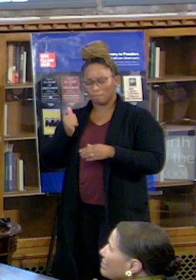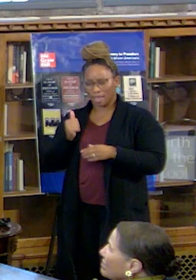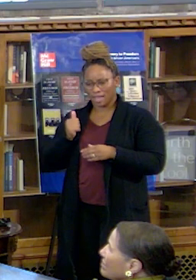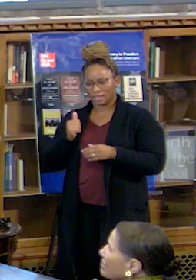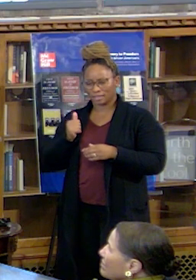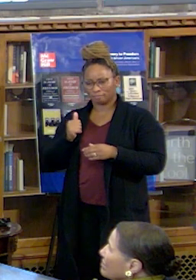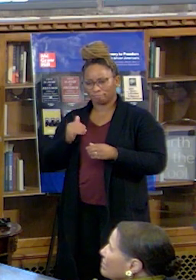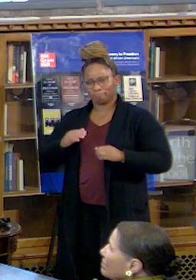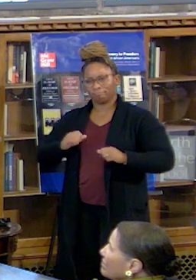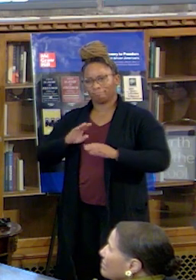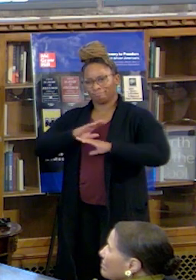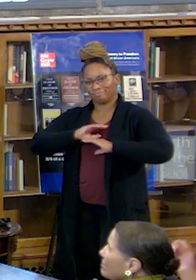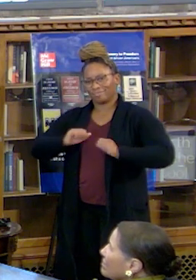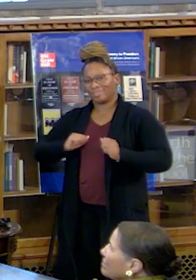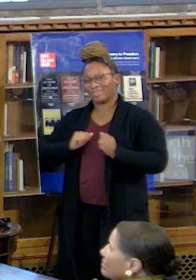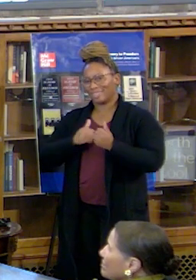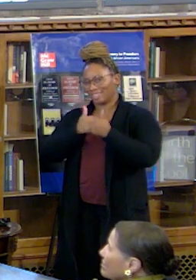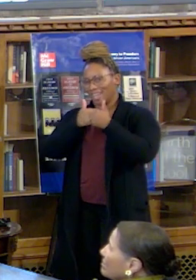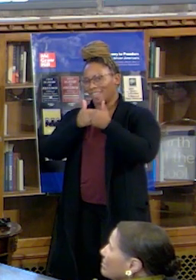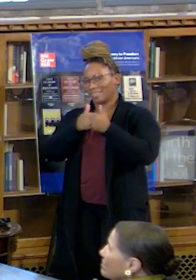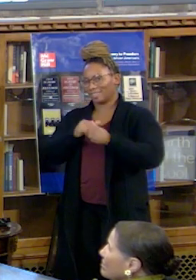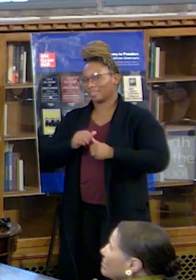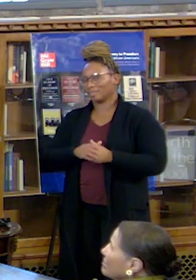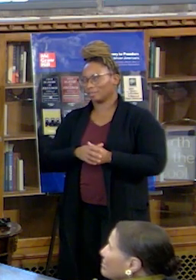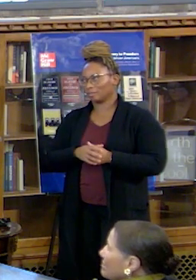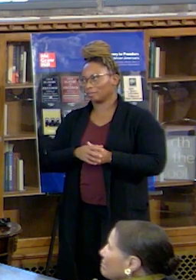meet the challenges that we